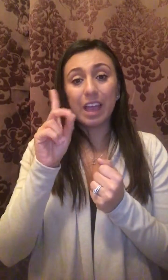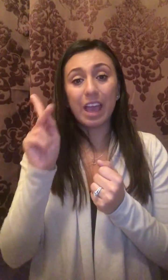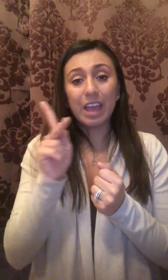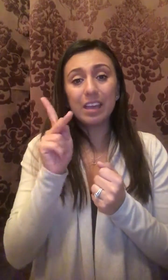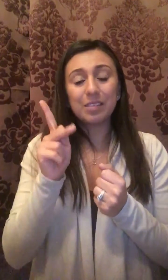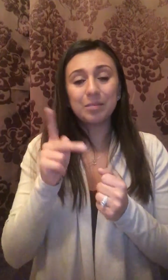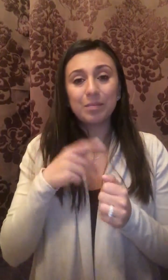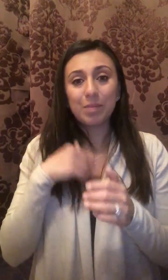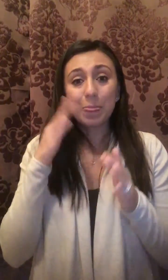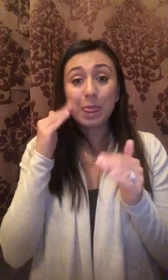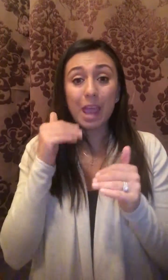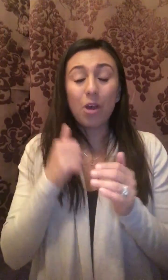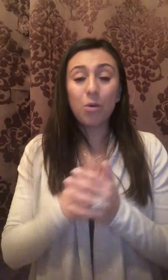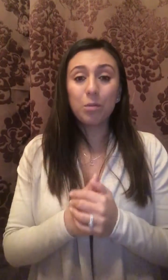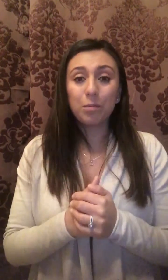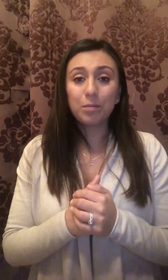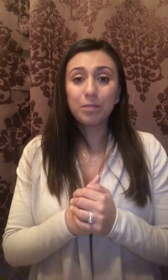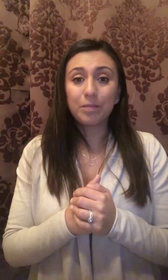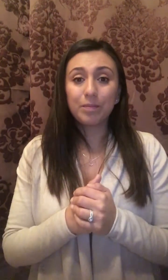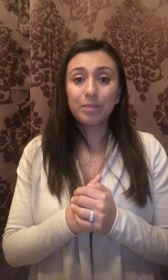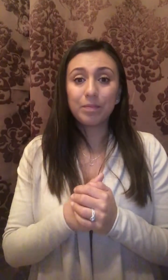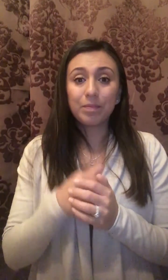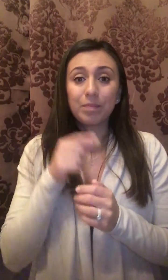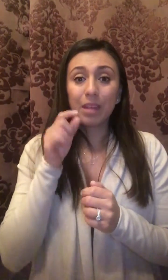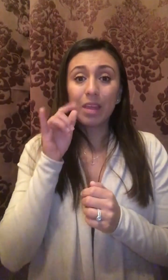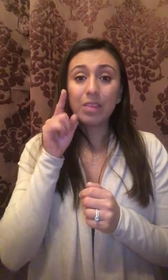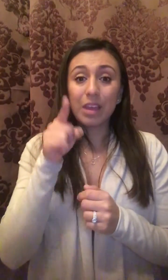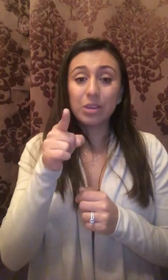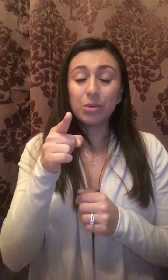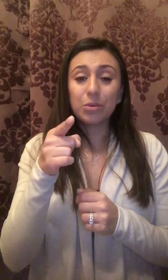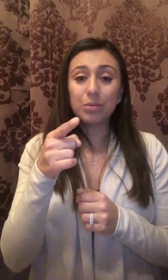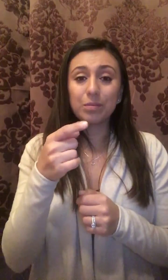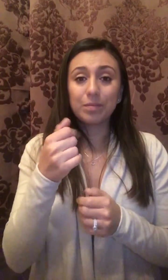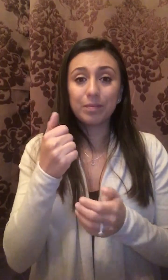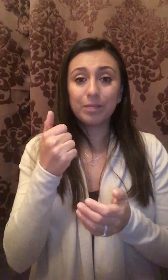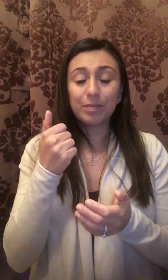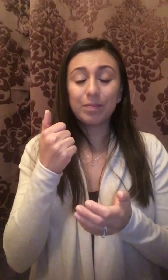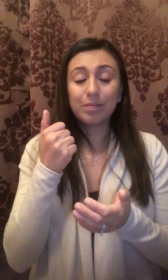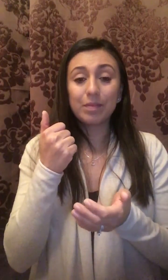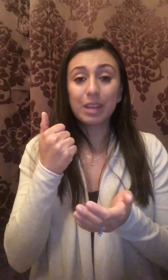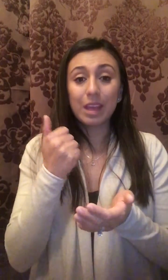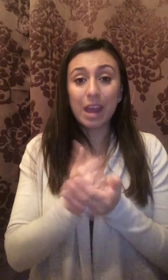K, and I hope that you can help